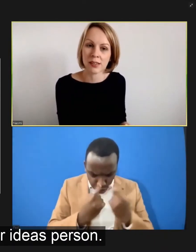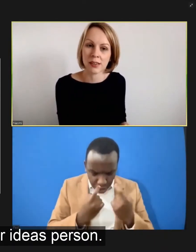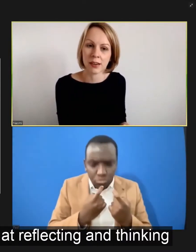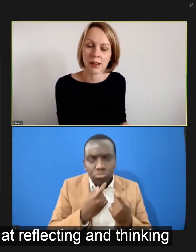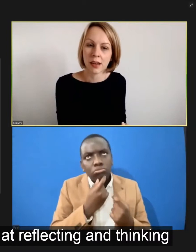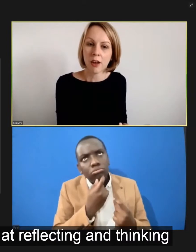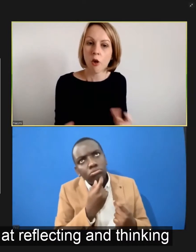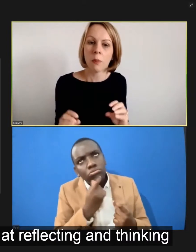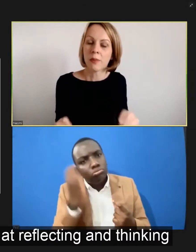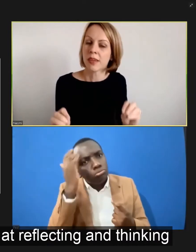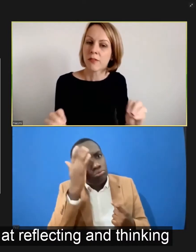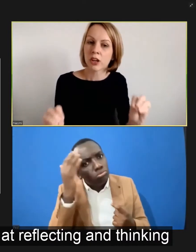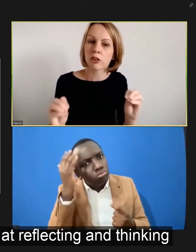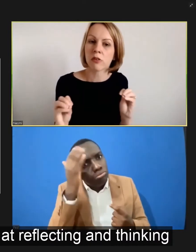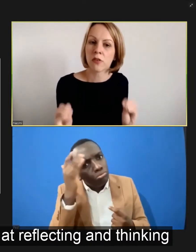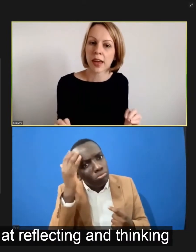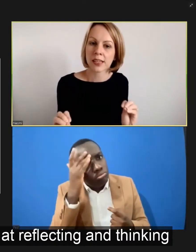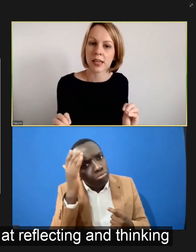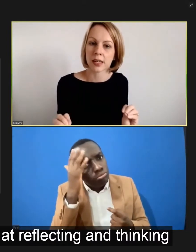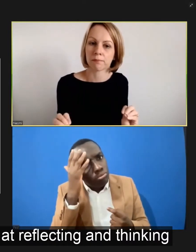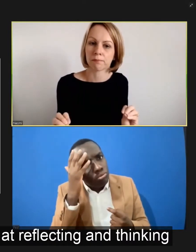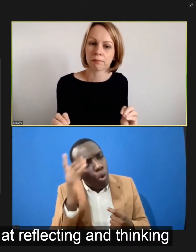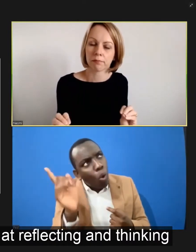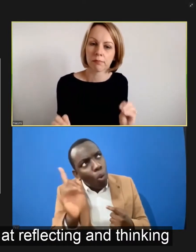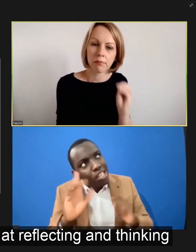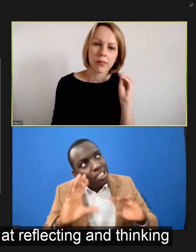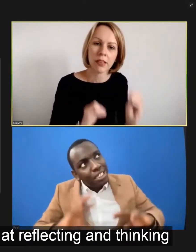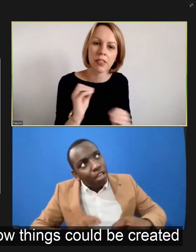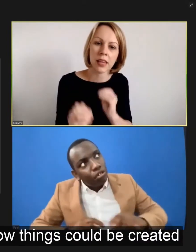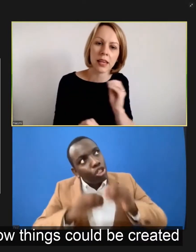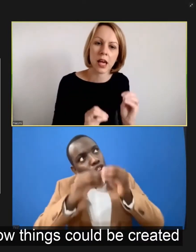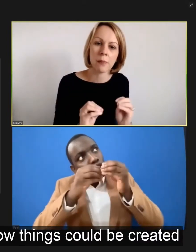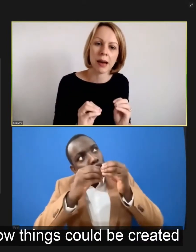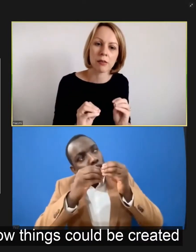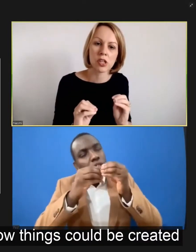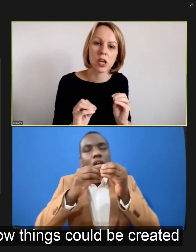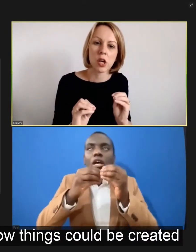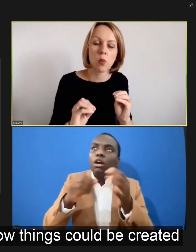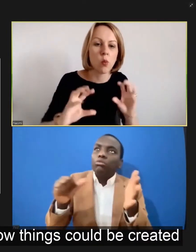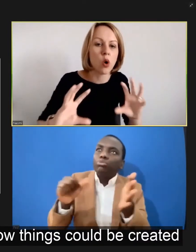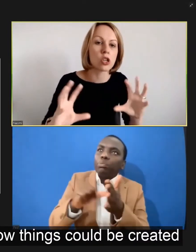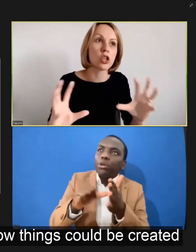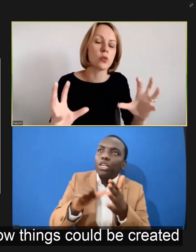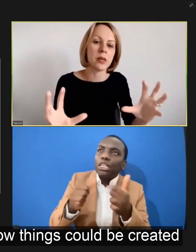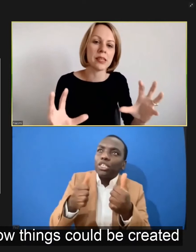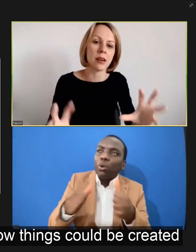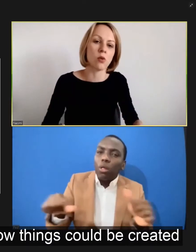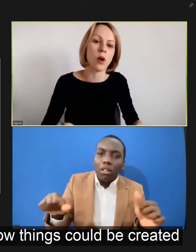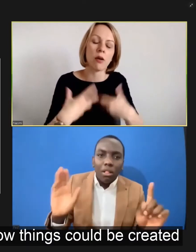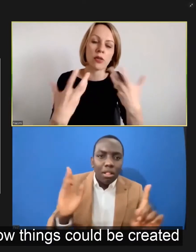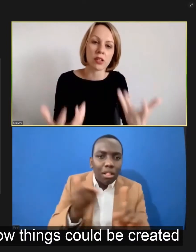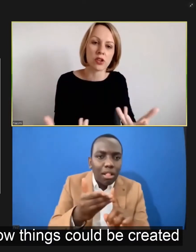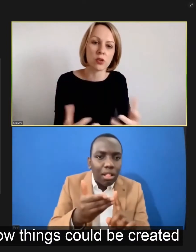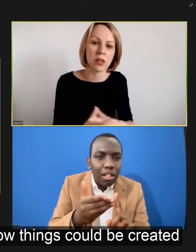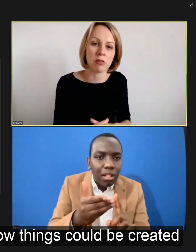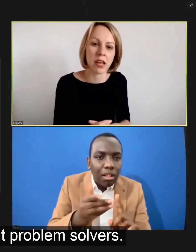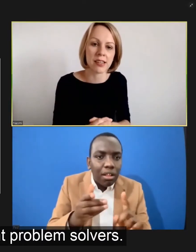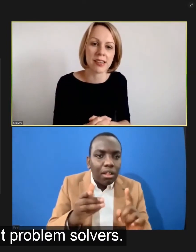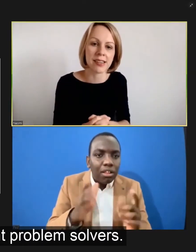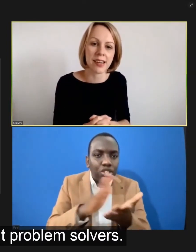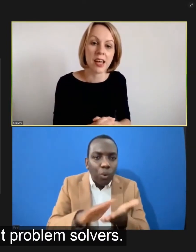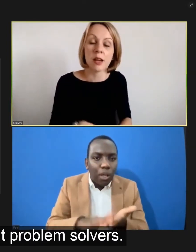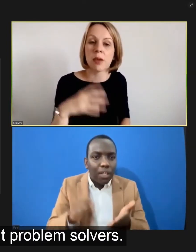person. Or maybe they're very good at reflecting and thinking about what could be done or how things could be